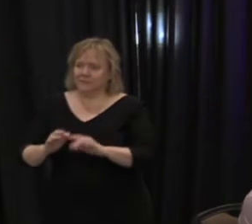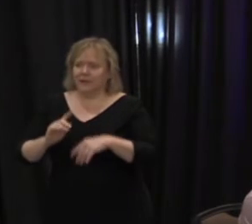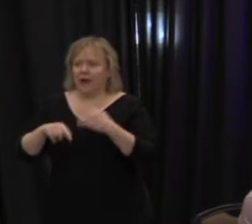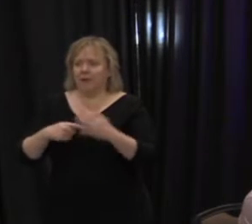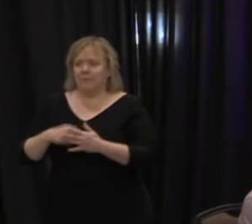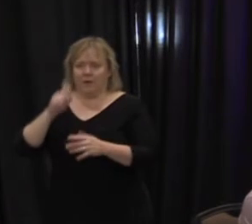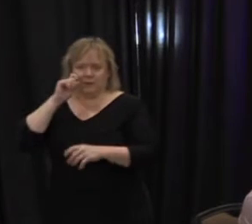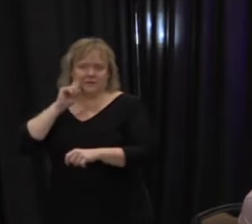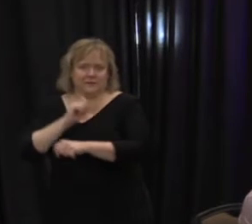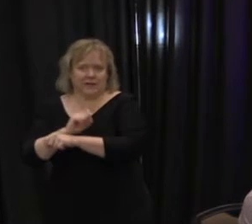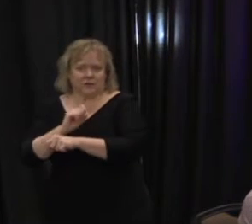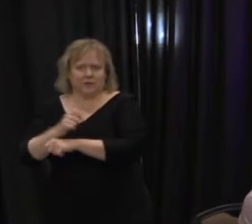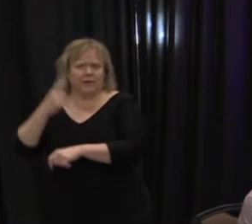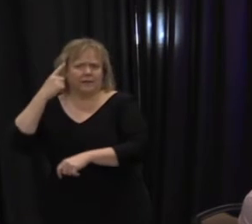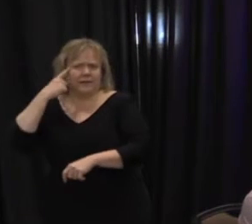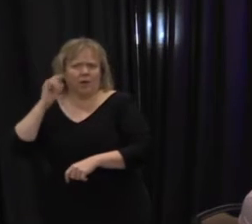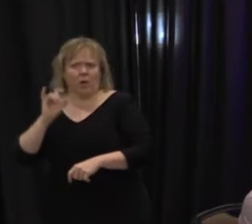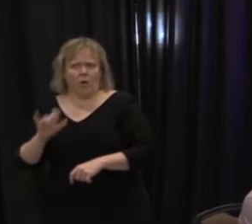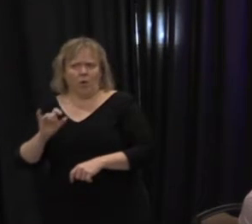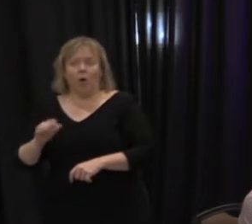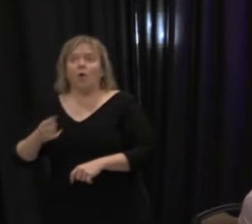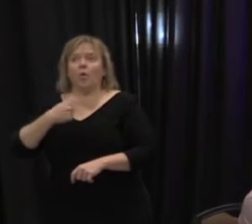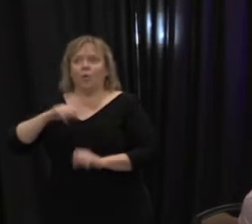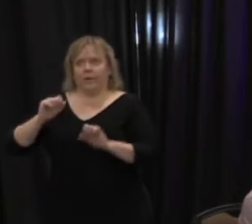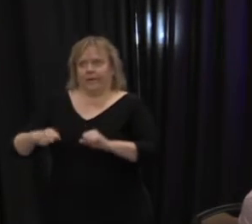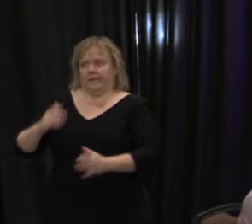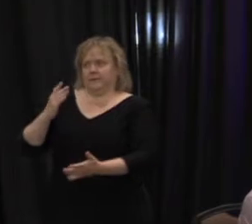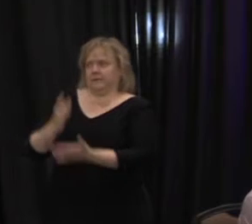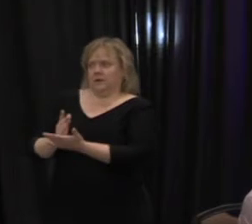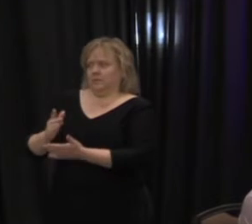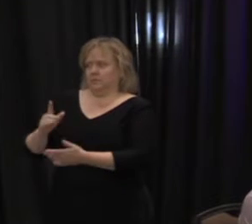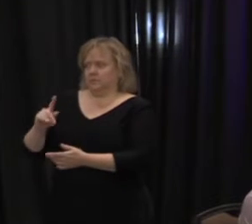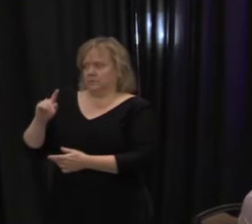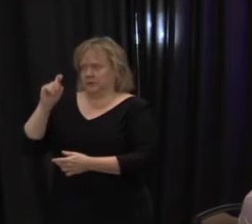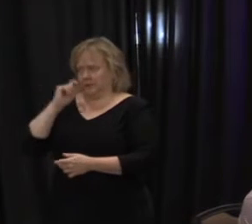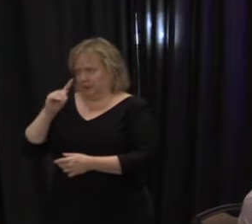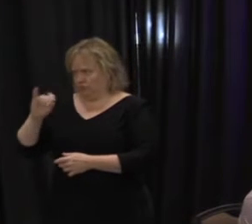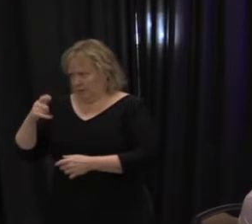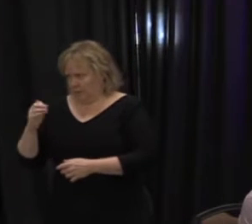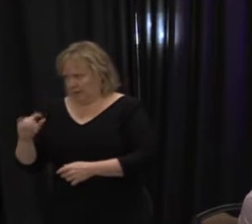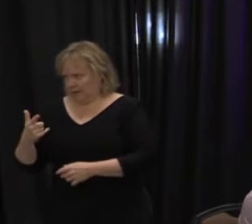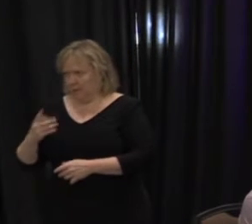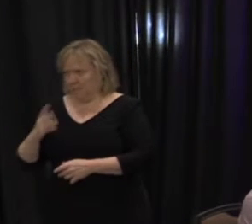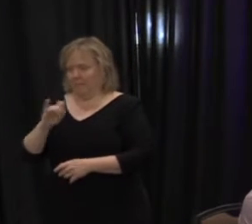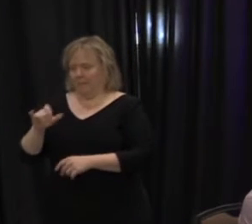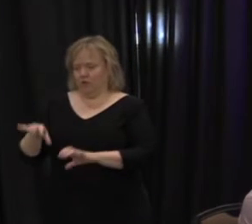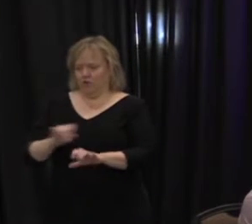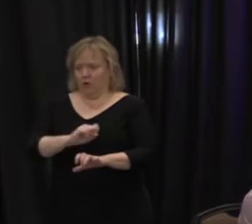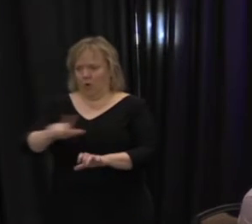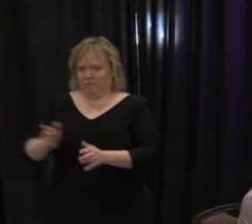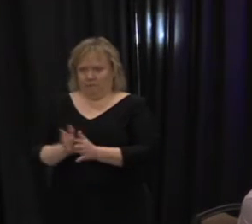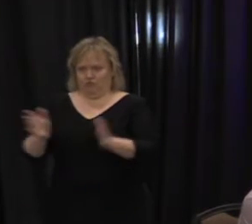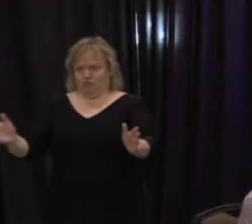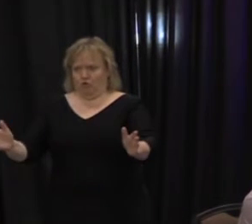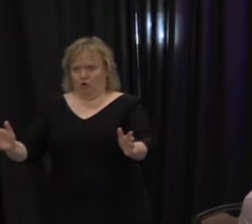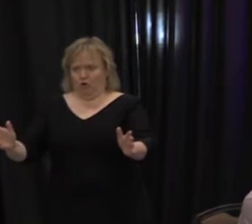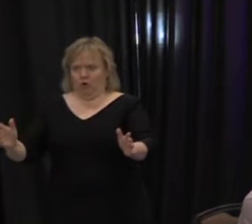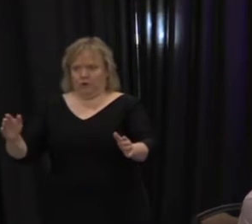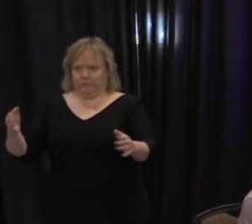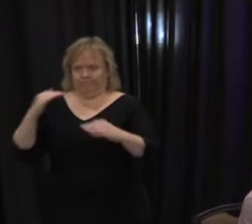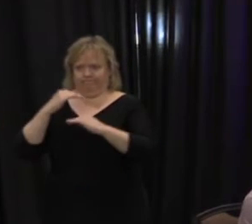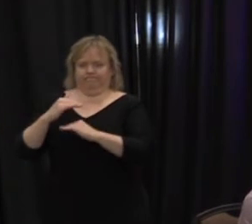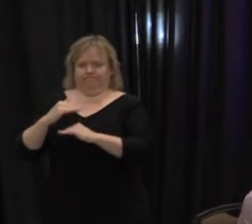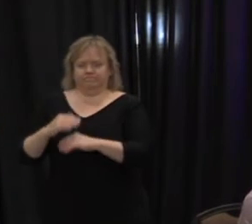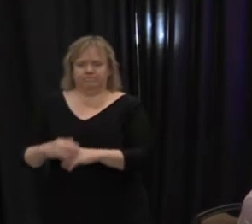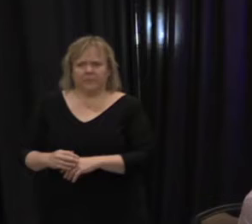used somehow to stop sex trafficking. And that was really the problem. The narrative was all about sex trafficking,